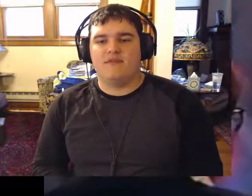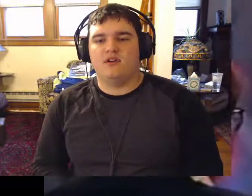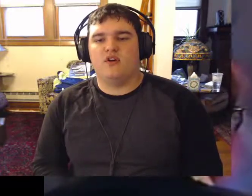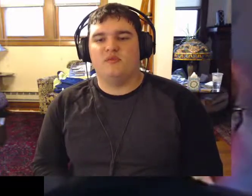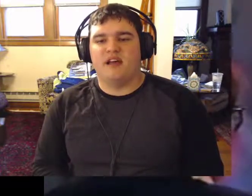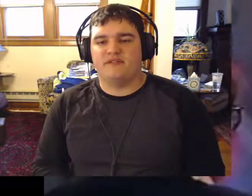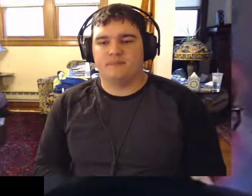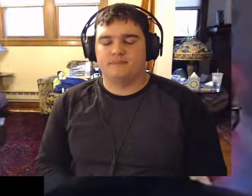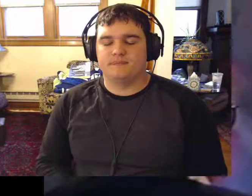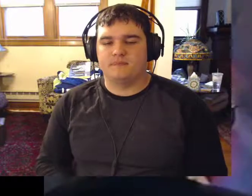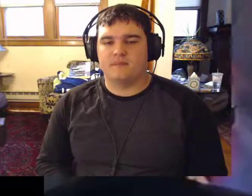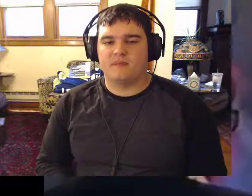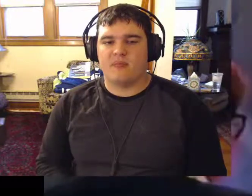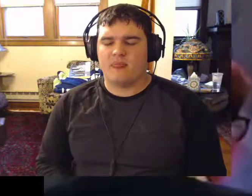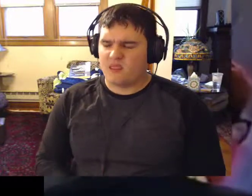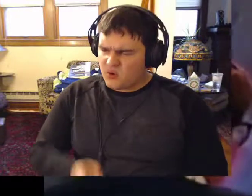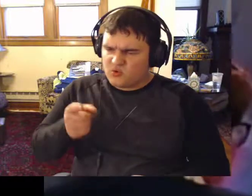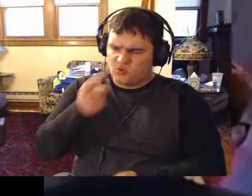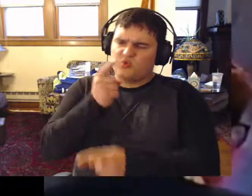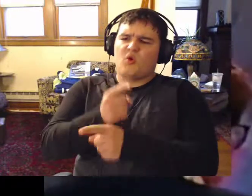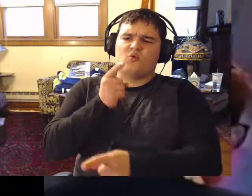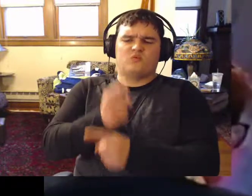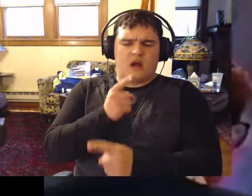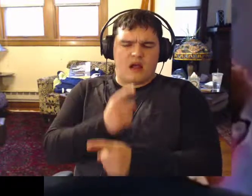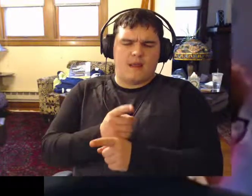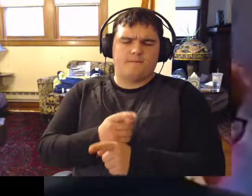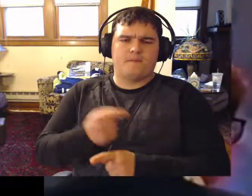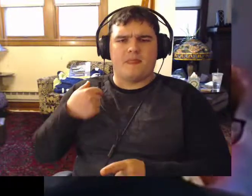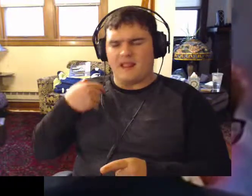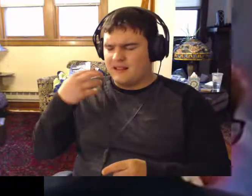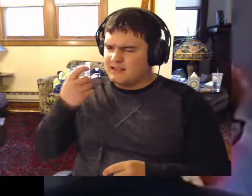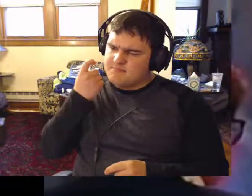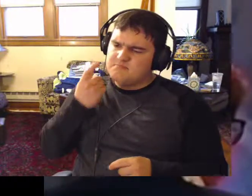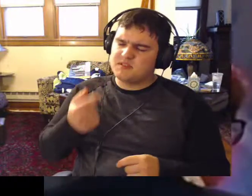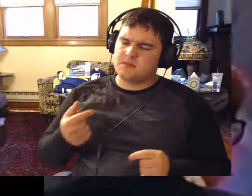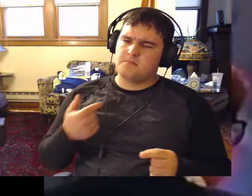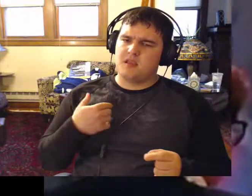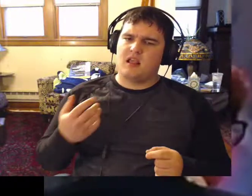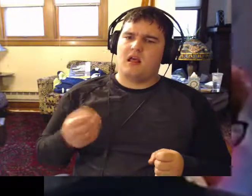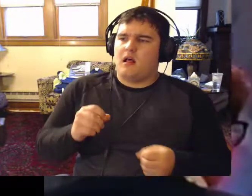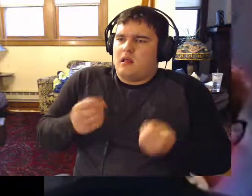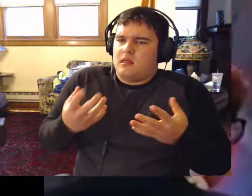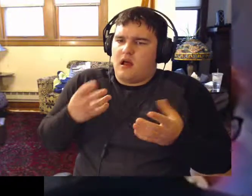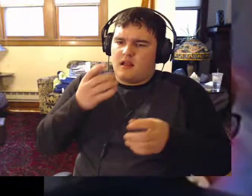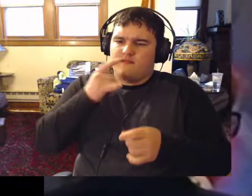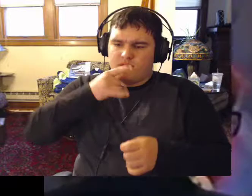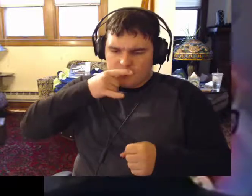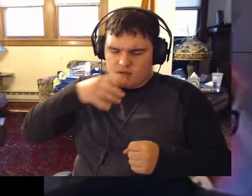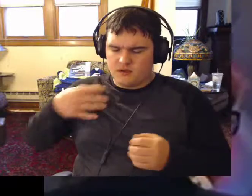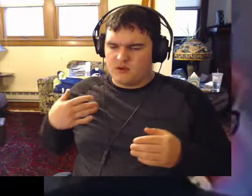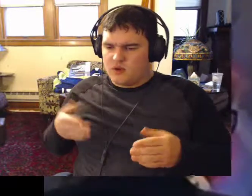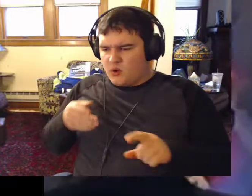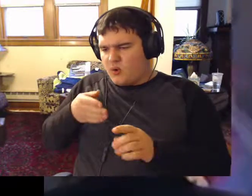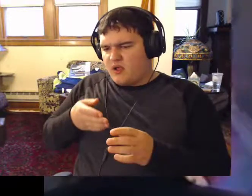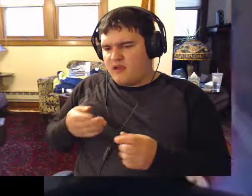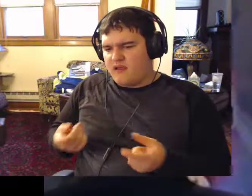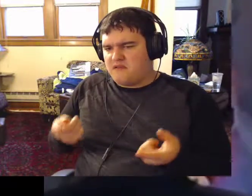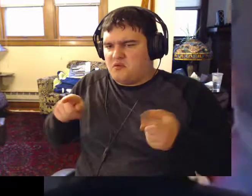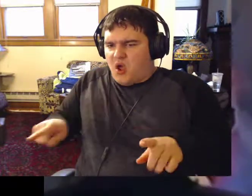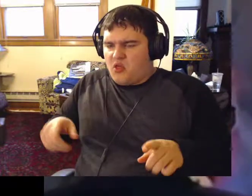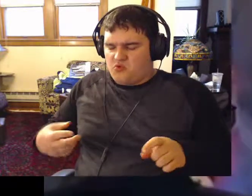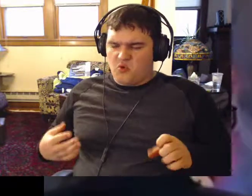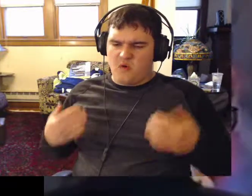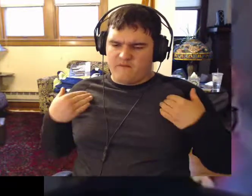Need to have a good Right. home life. You know, you're right, Ray. It seems to me that a lot of the children that we find that have gone through physical or emotional